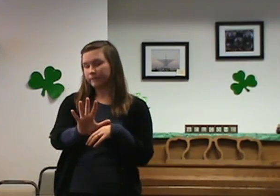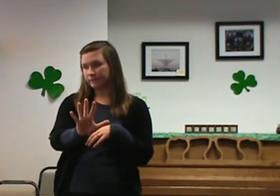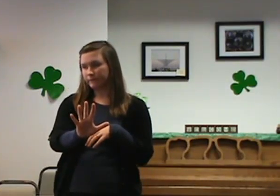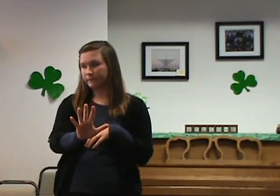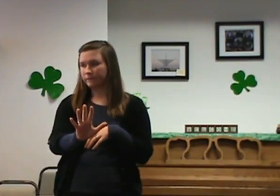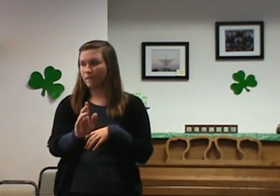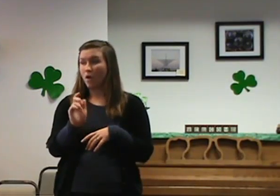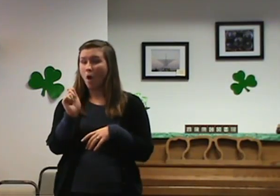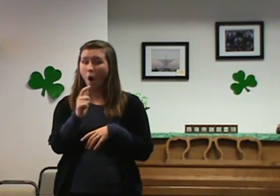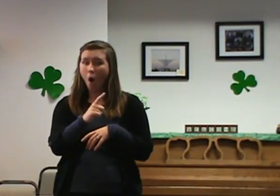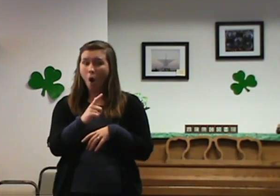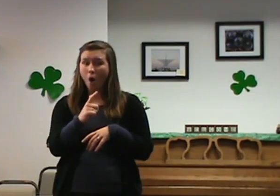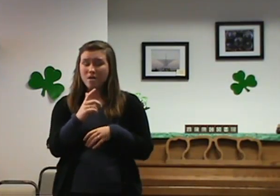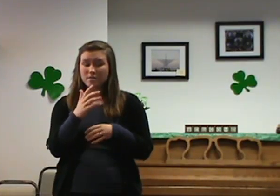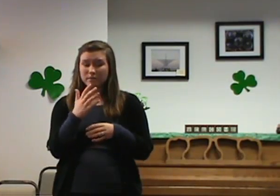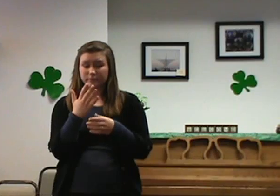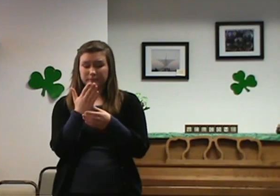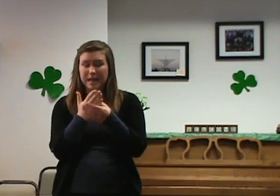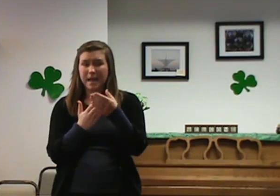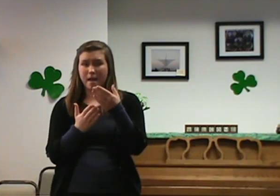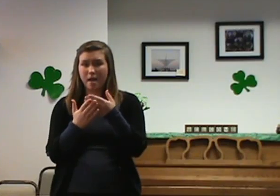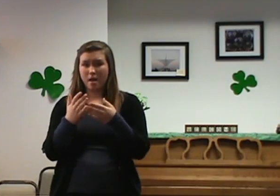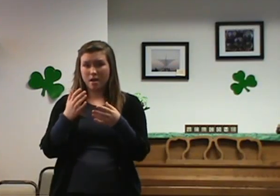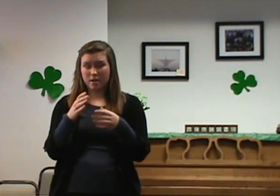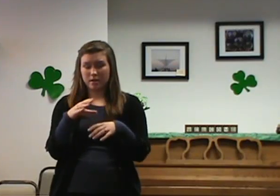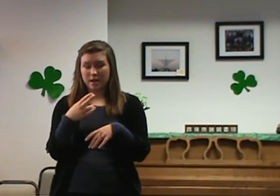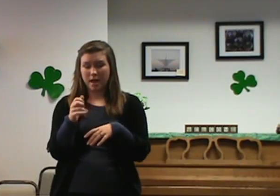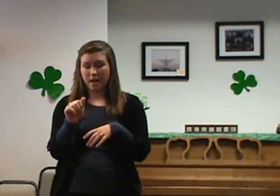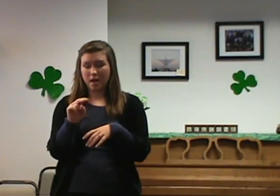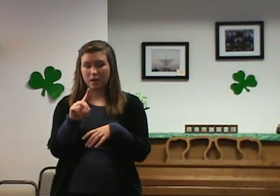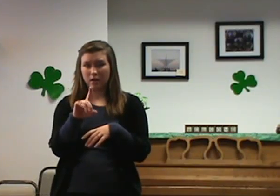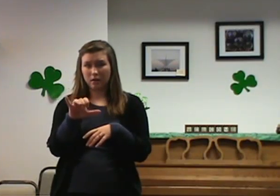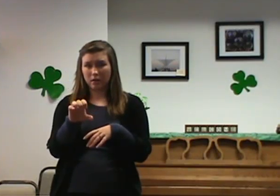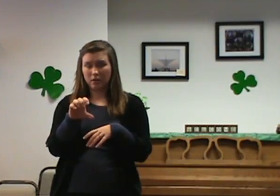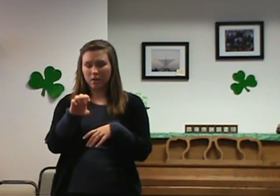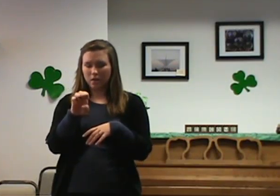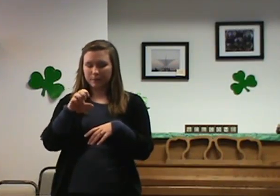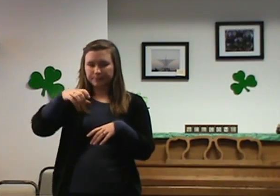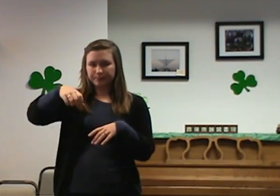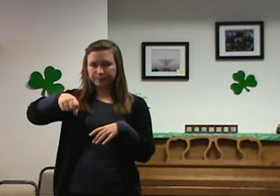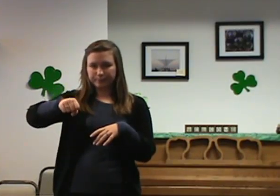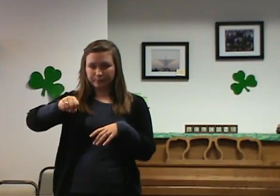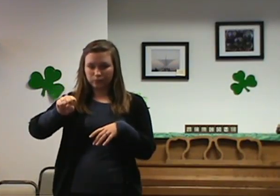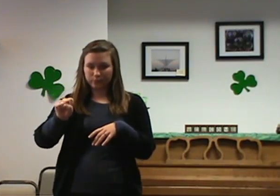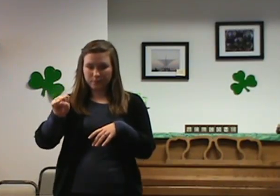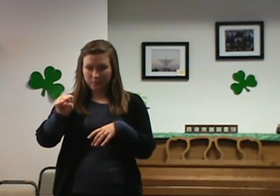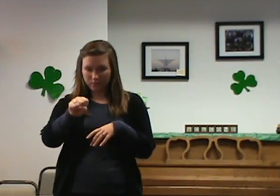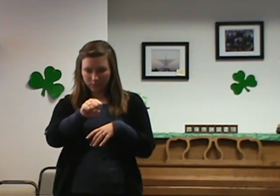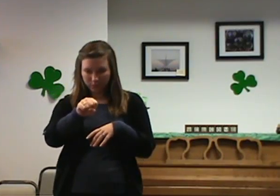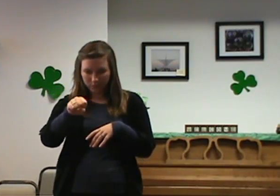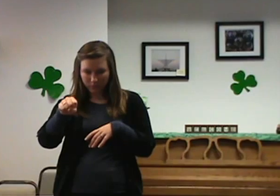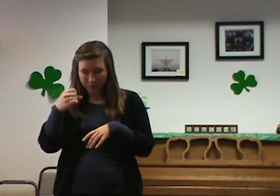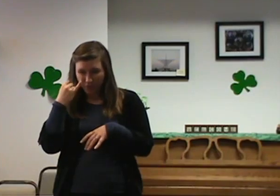reading, people like this because of the offset handle on it. So if you wanted to try that.